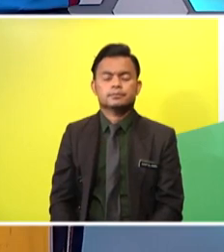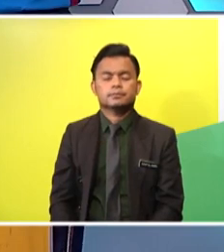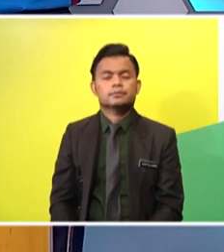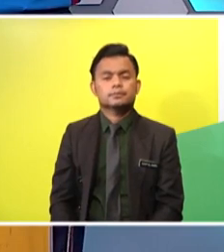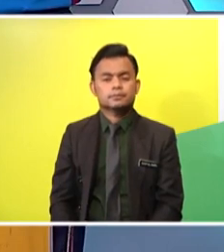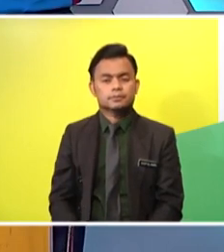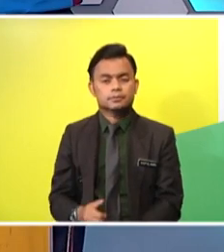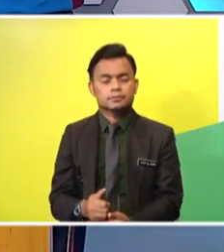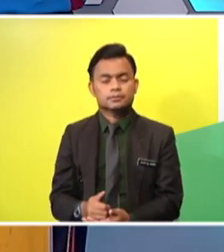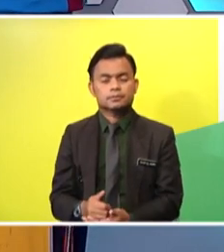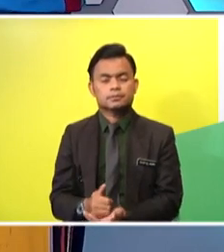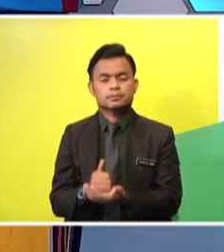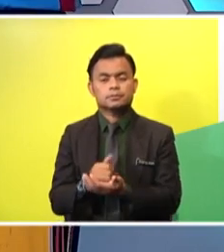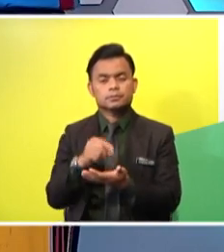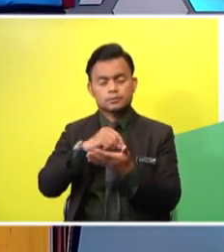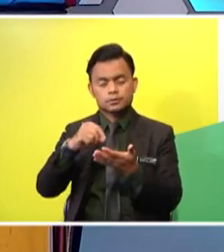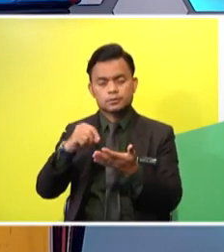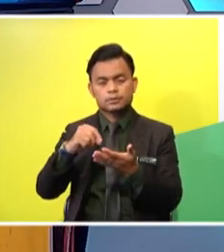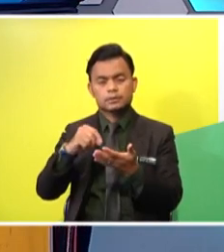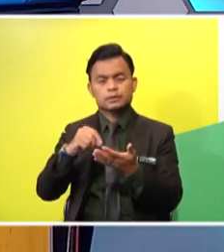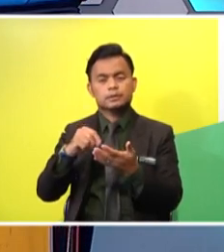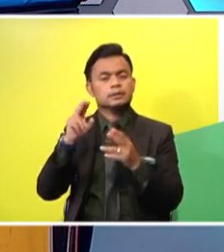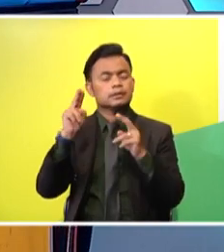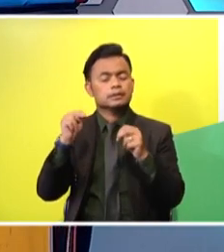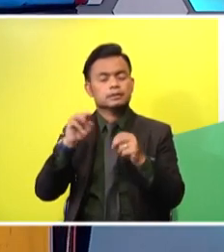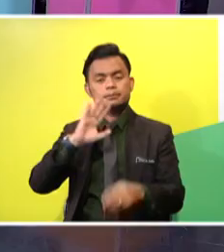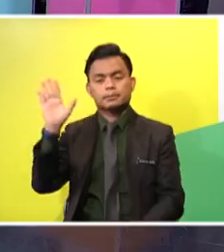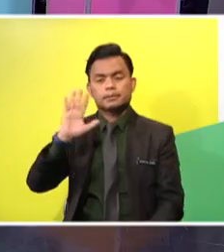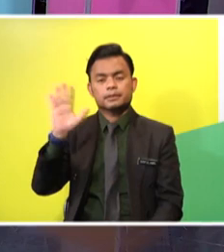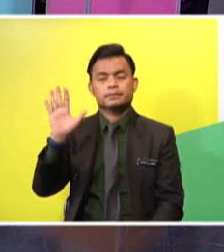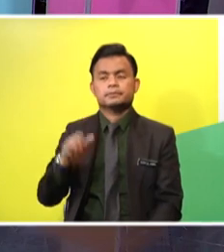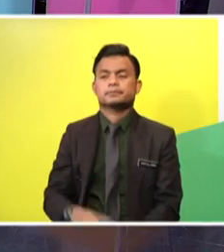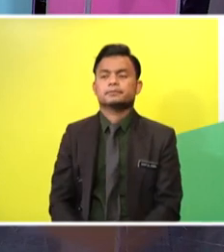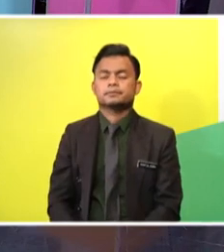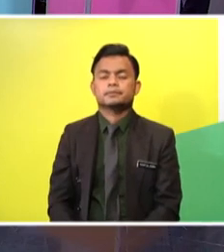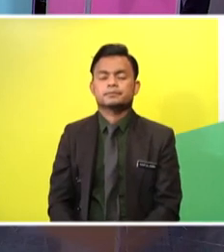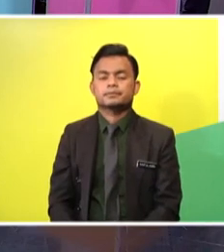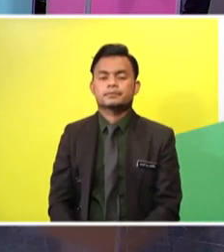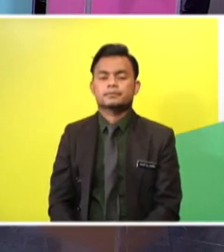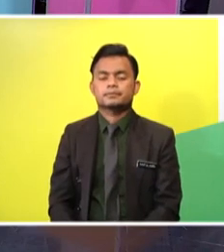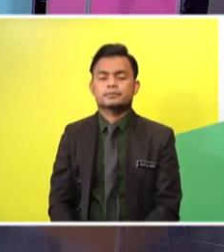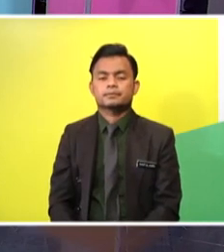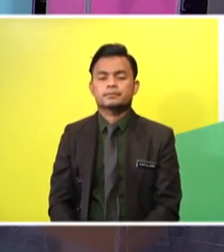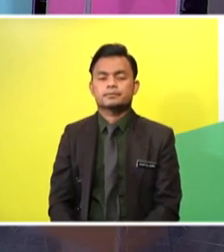write back soon. Okay. Bye for now. Okay. And with name